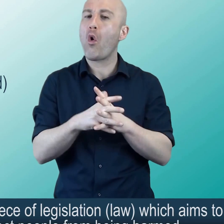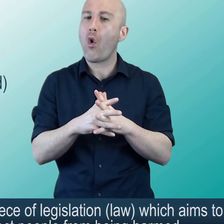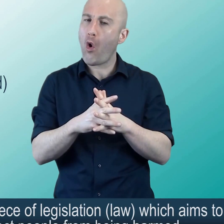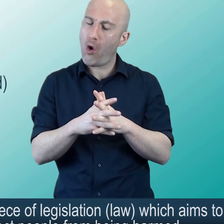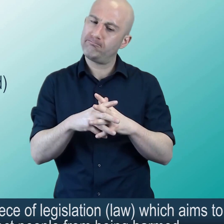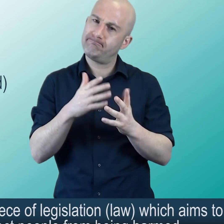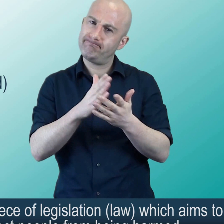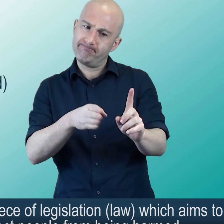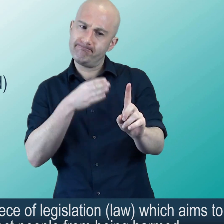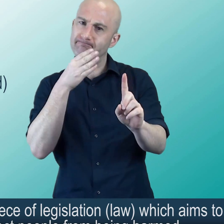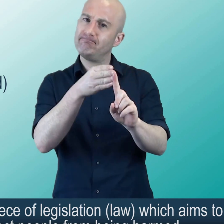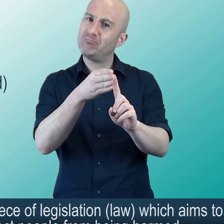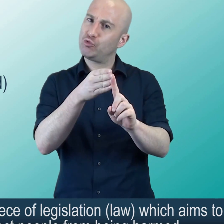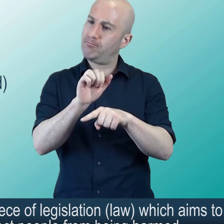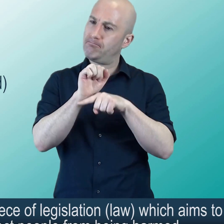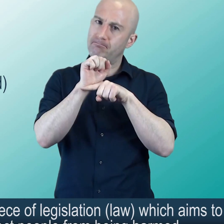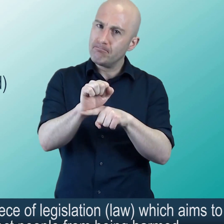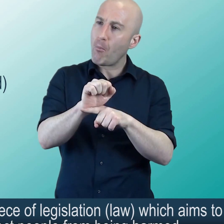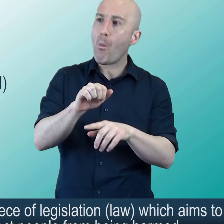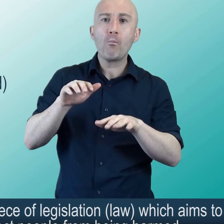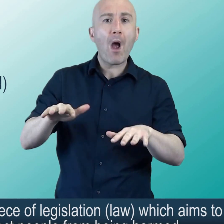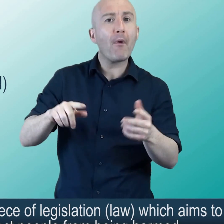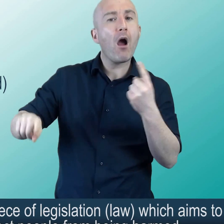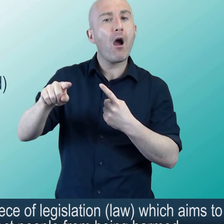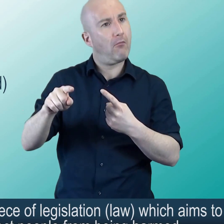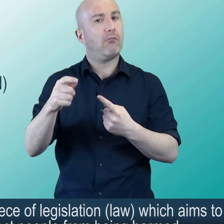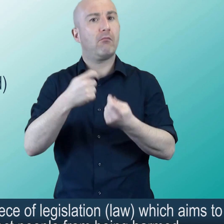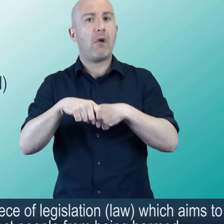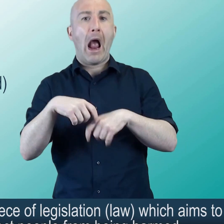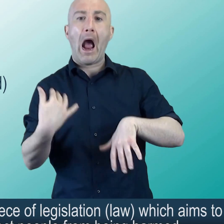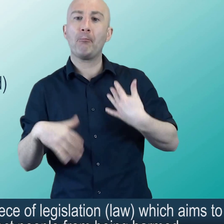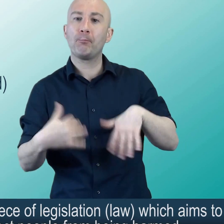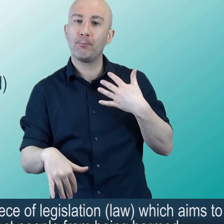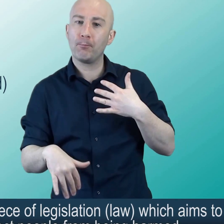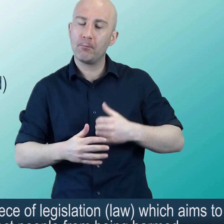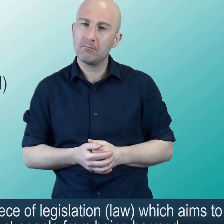This is a piece of legislation, law, which aims to protect people from being harmed.